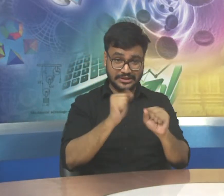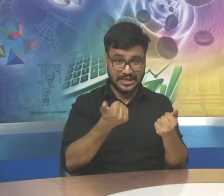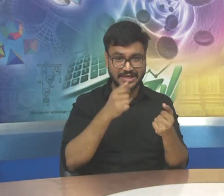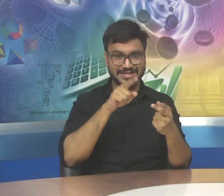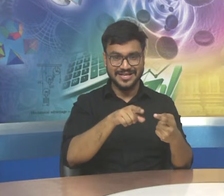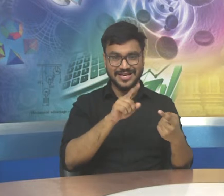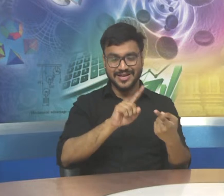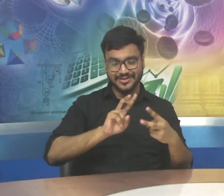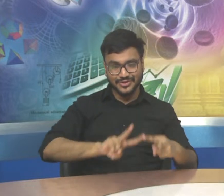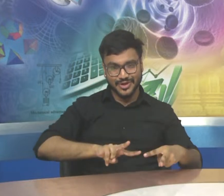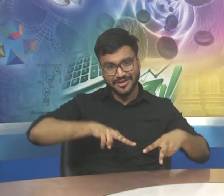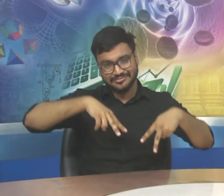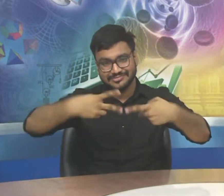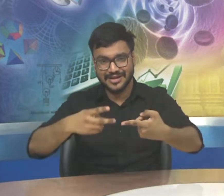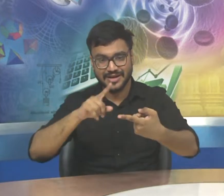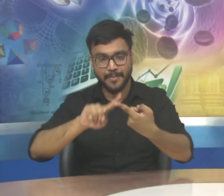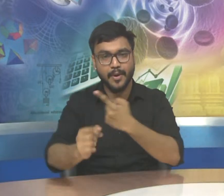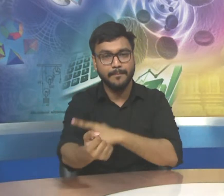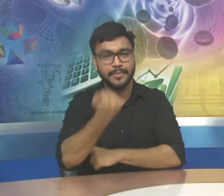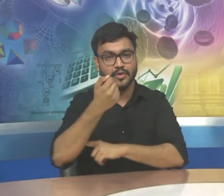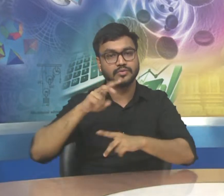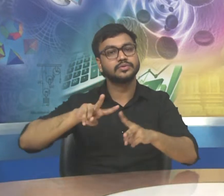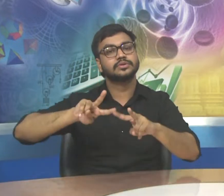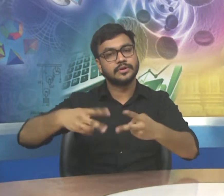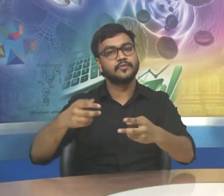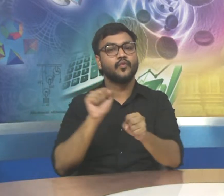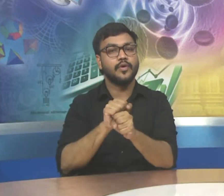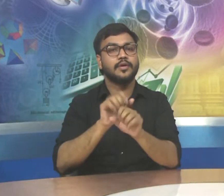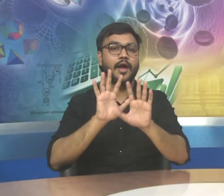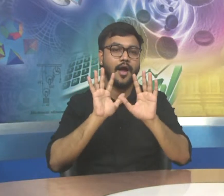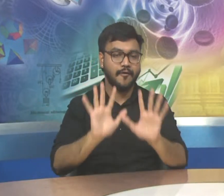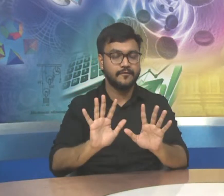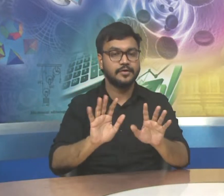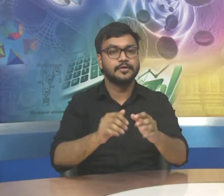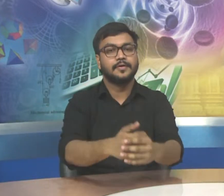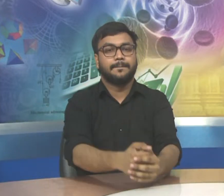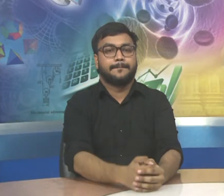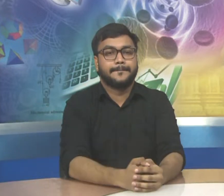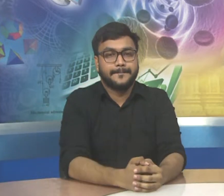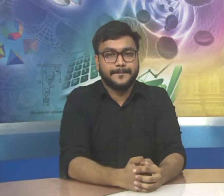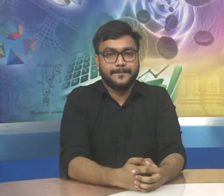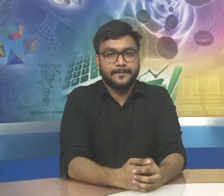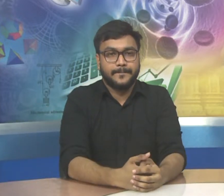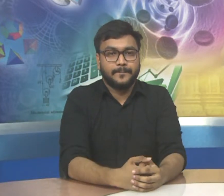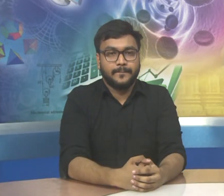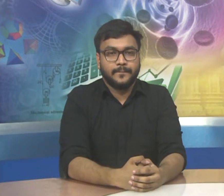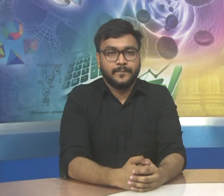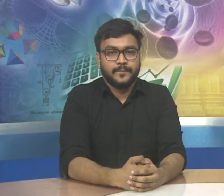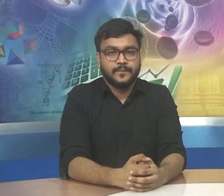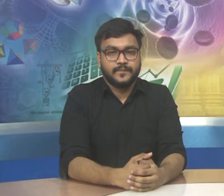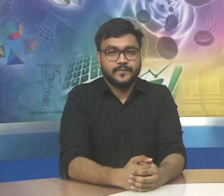The amount of work done is equals to the amount of energy transferred.